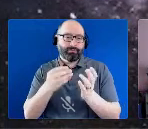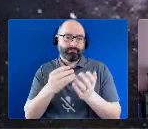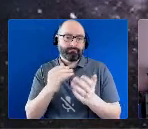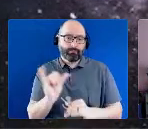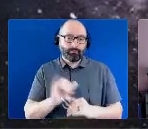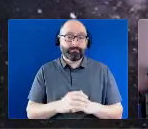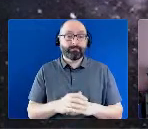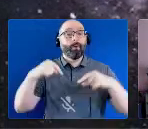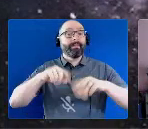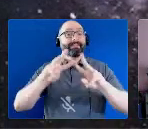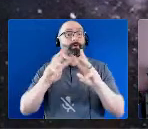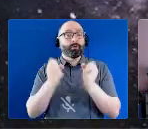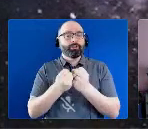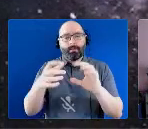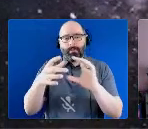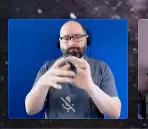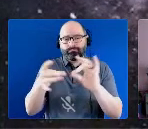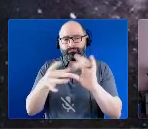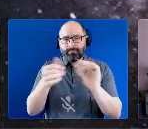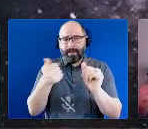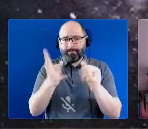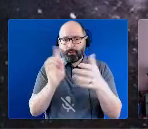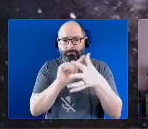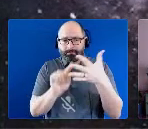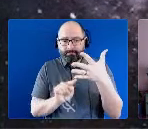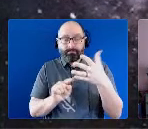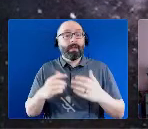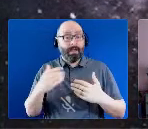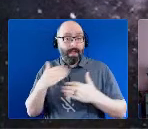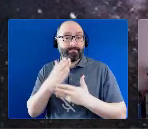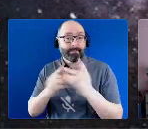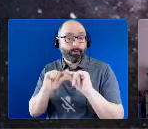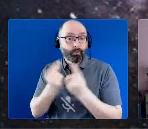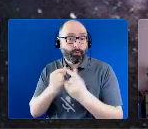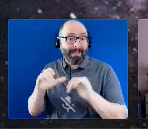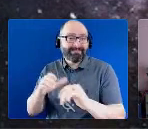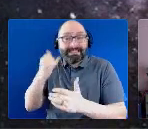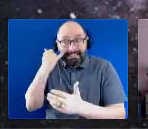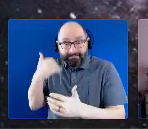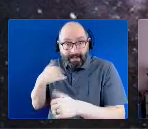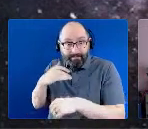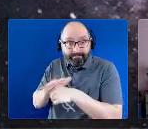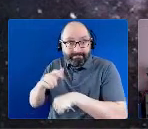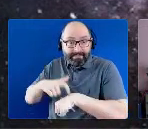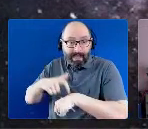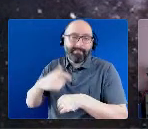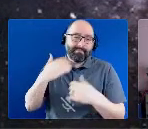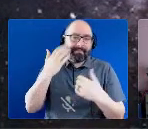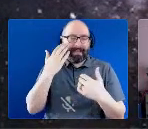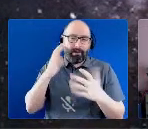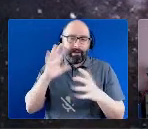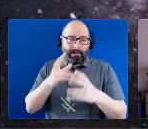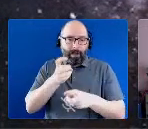cover a few points. I want to answer questions. I have some group activities we can go through if there's time and interest. I know it's a bit